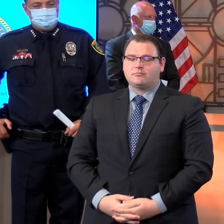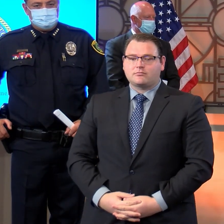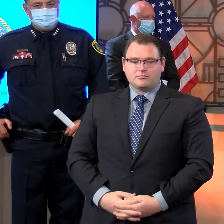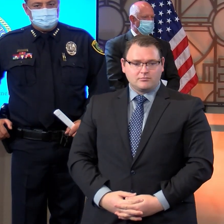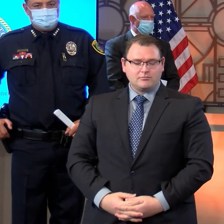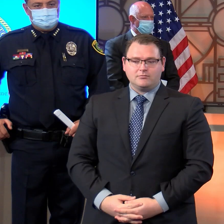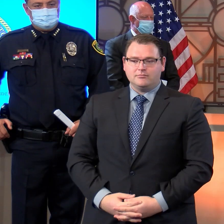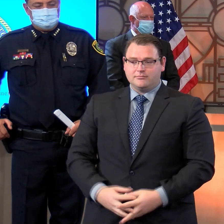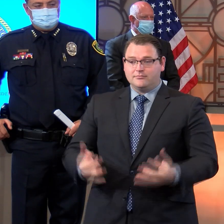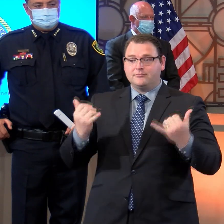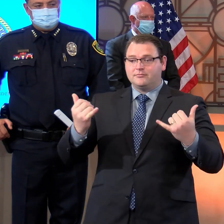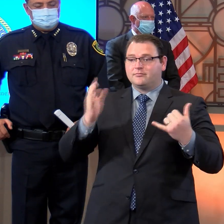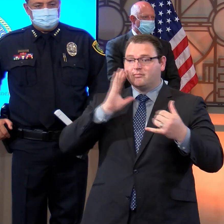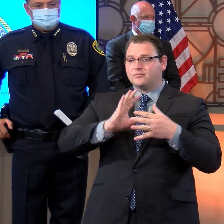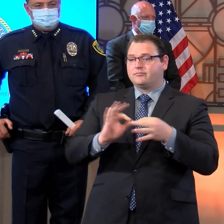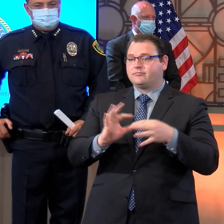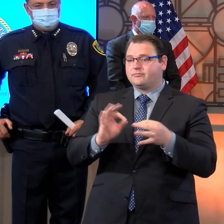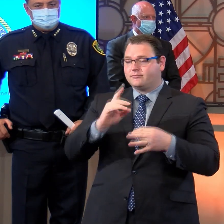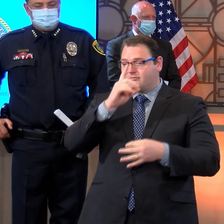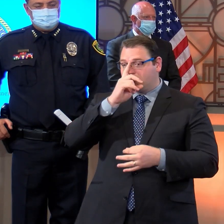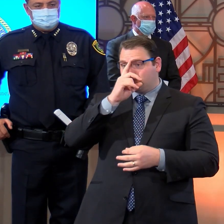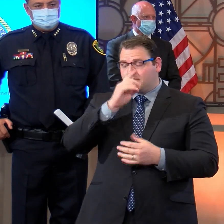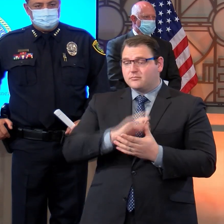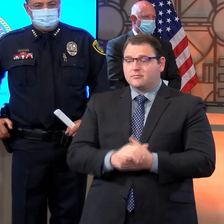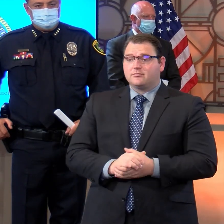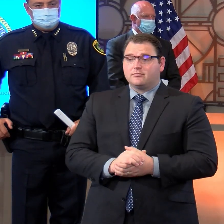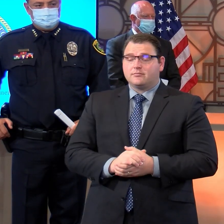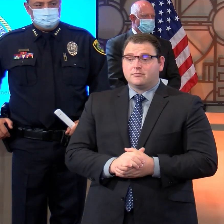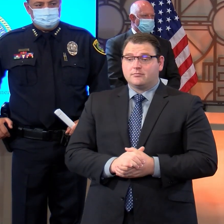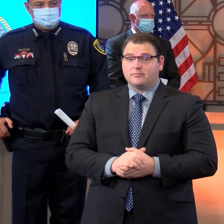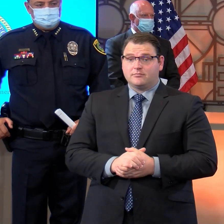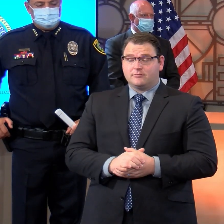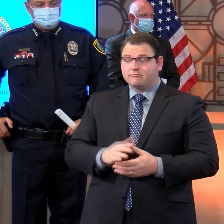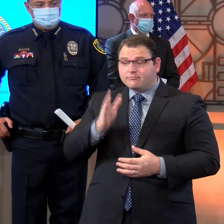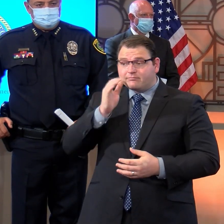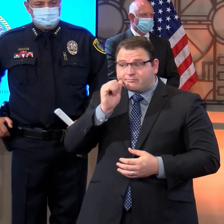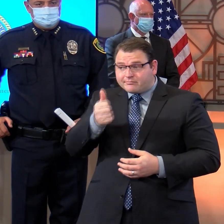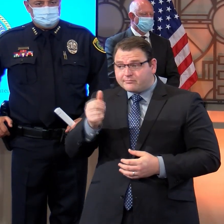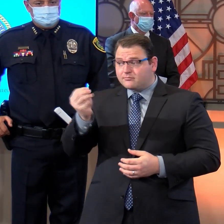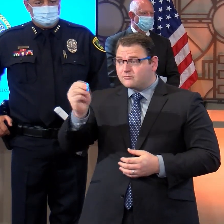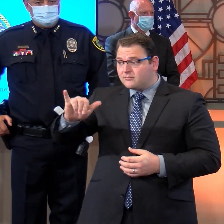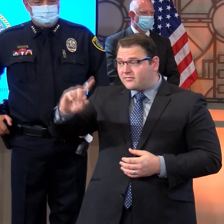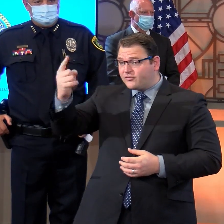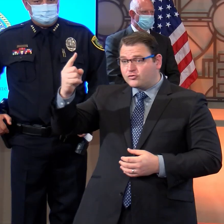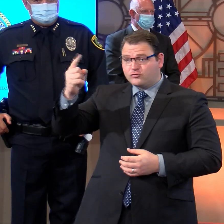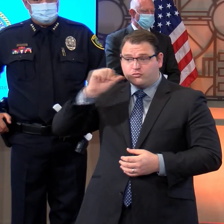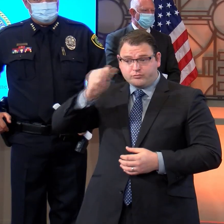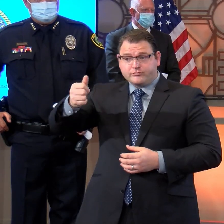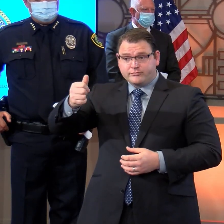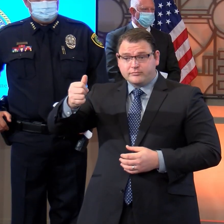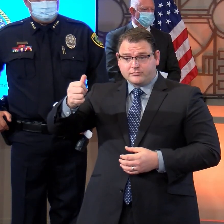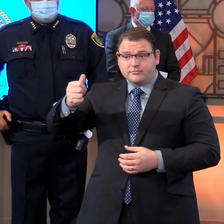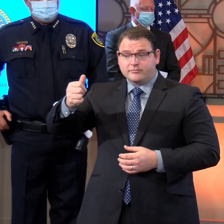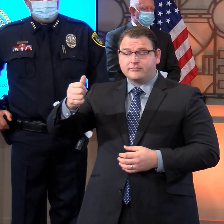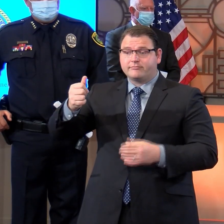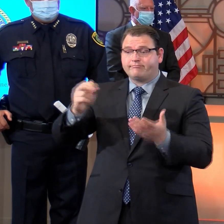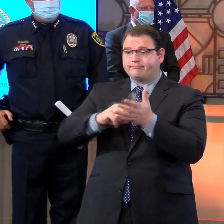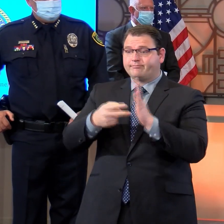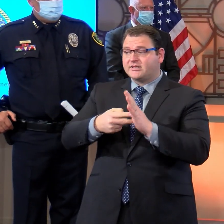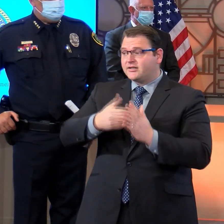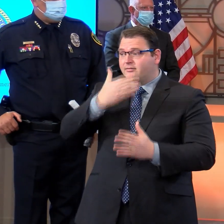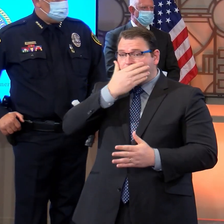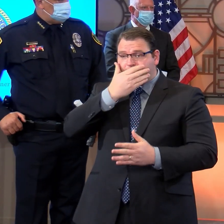And let me just say that as May 1 approaches, tomorrow, the wearing of these